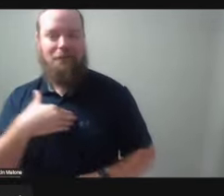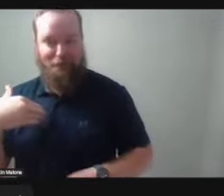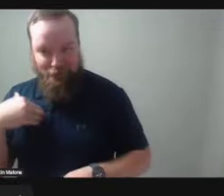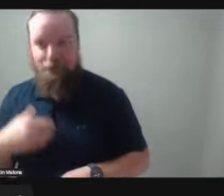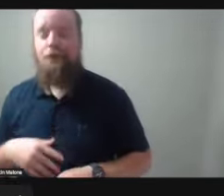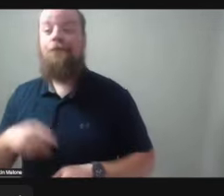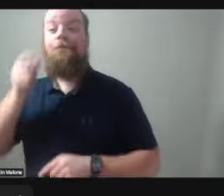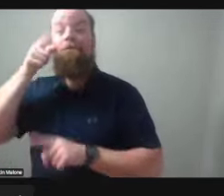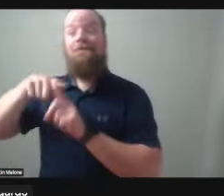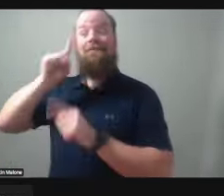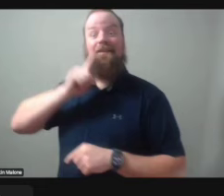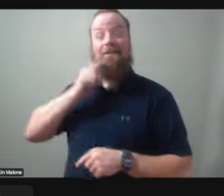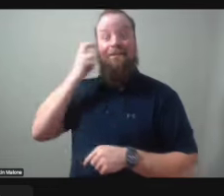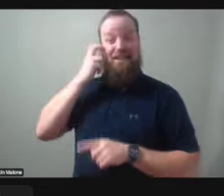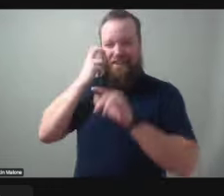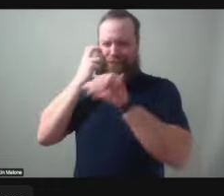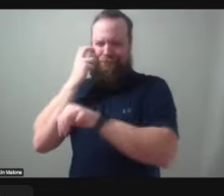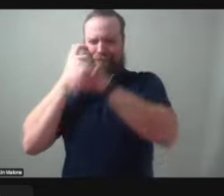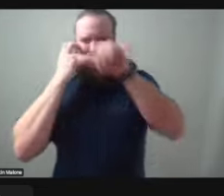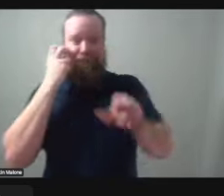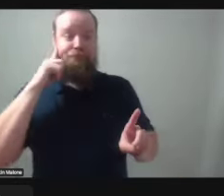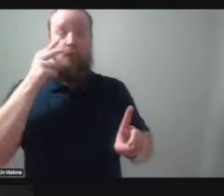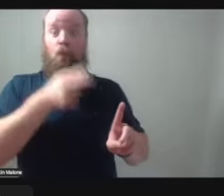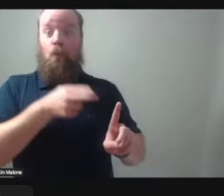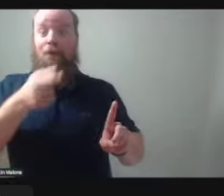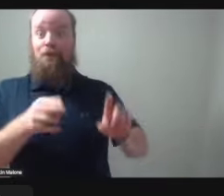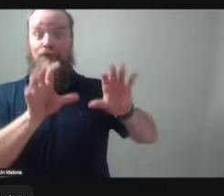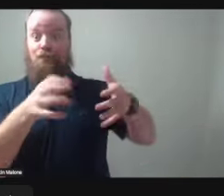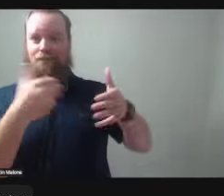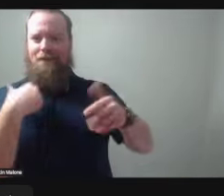disease, or they're involved in maybe some sort of freak accident